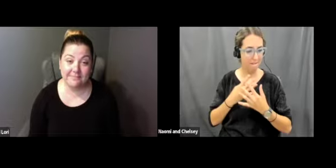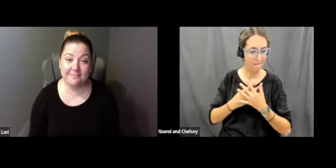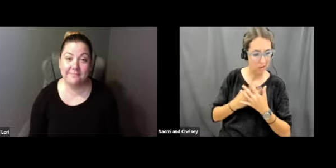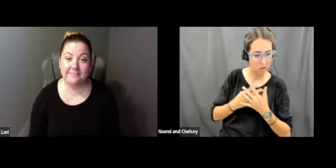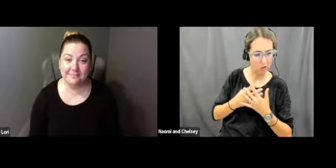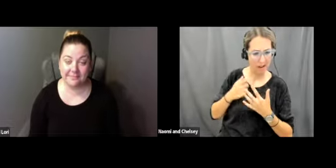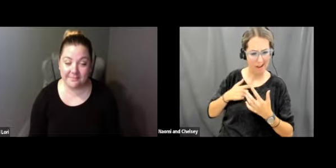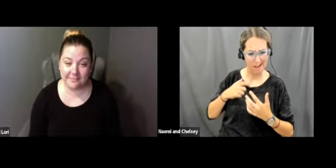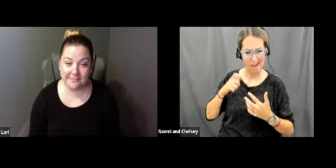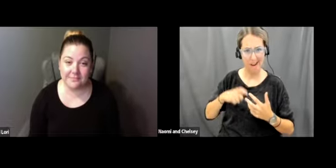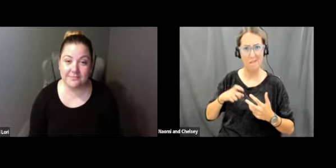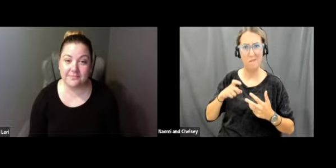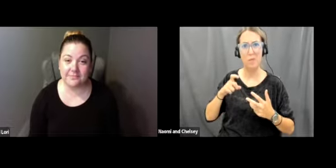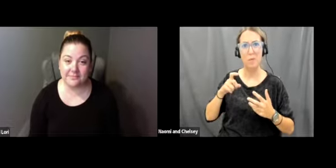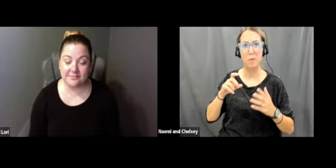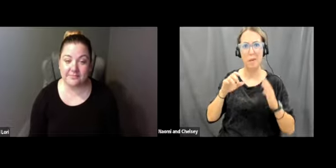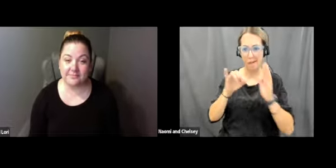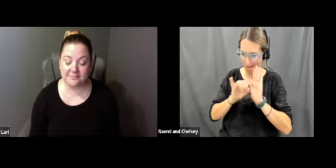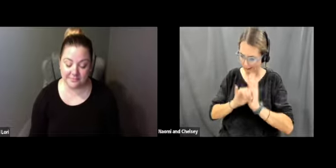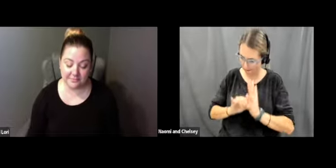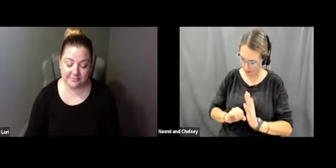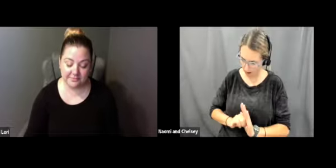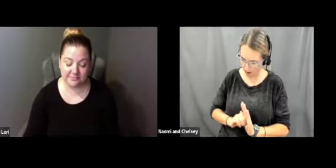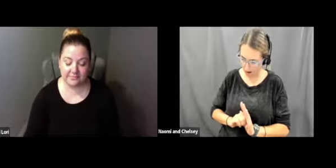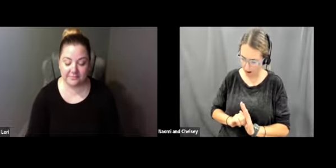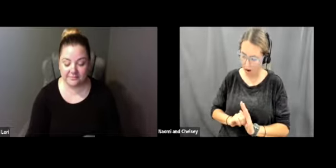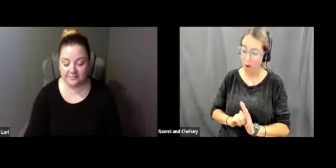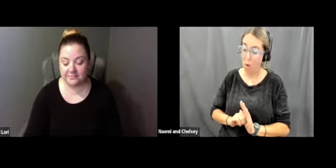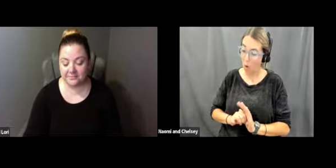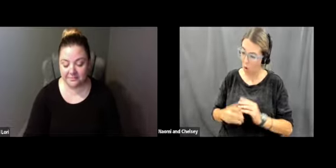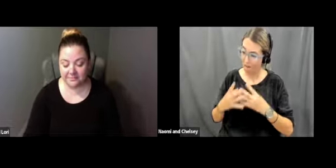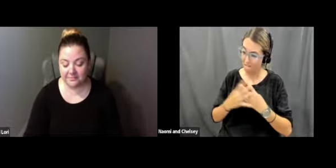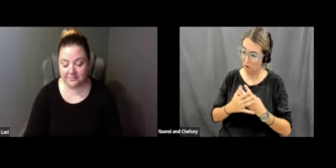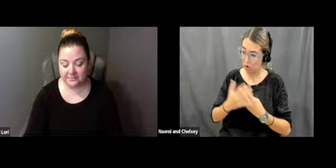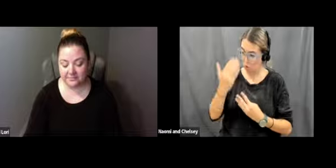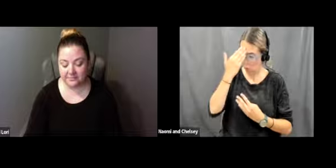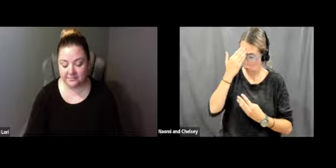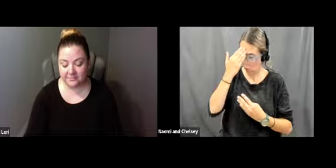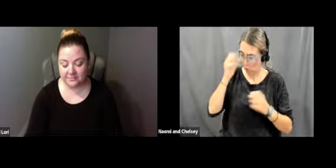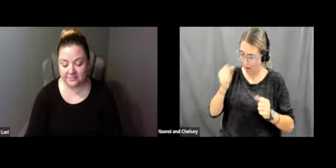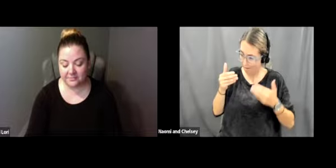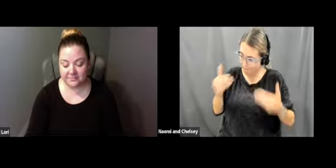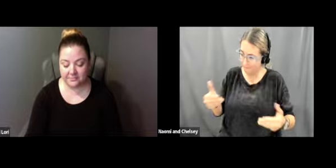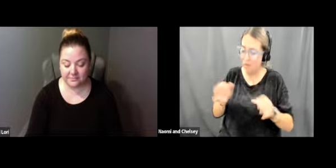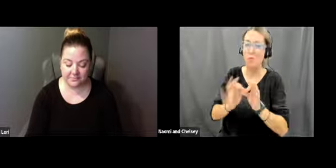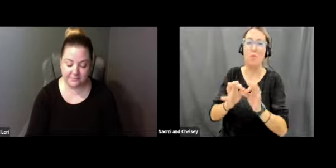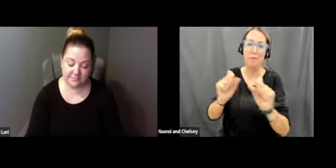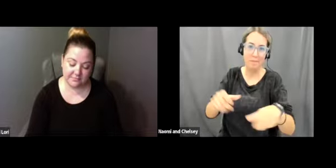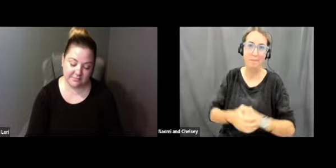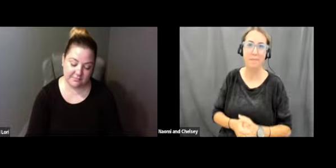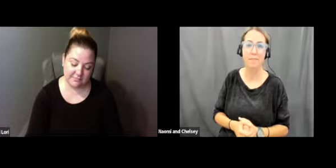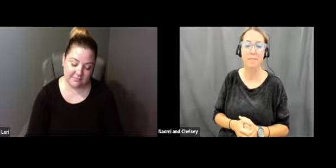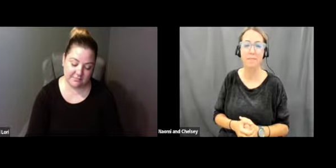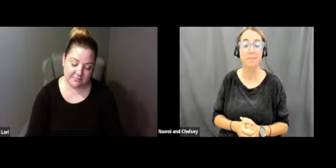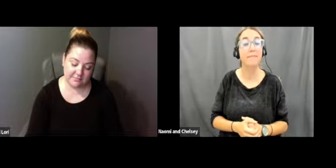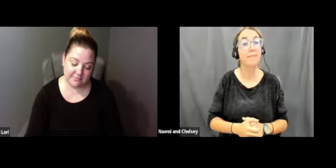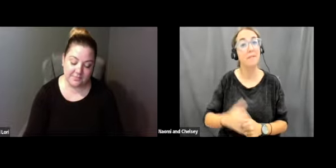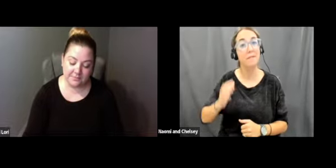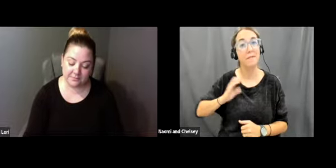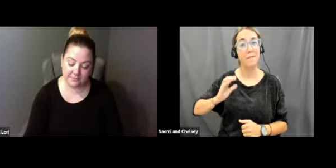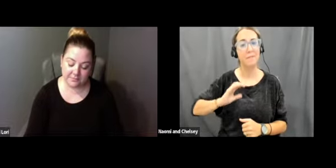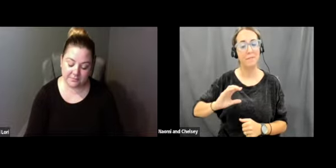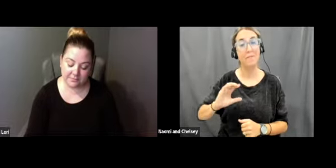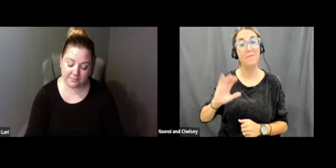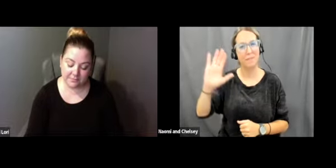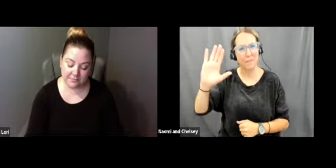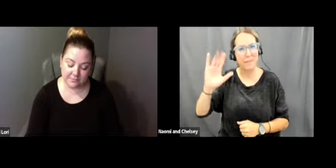to accurately interpret for the person in front of you. Chelsey here, if I could just say something that just came to my mind.